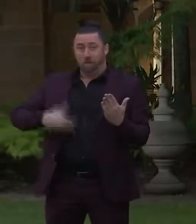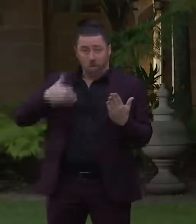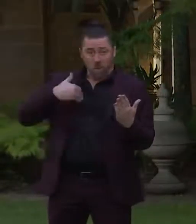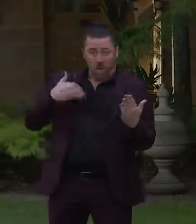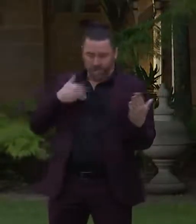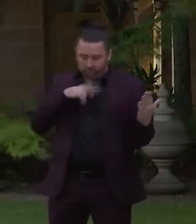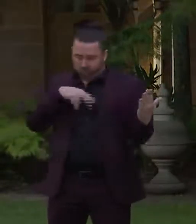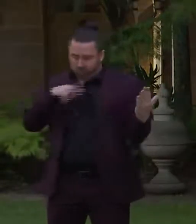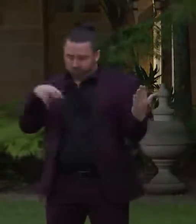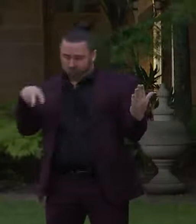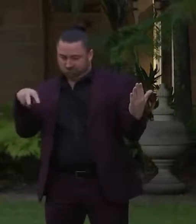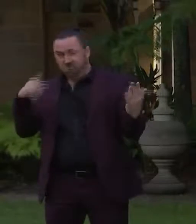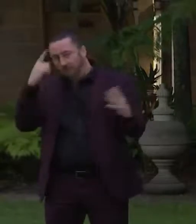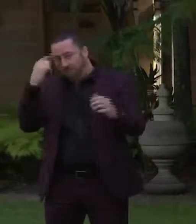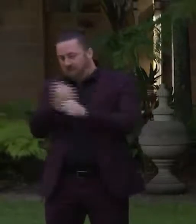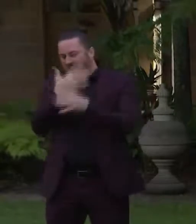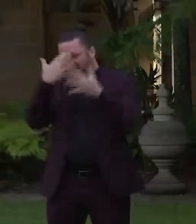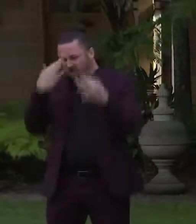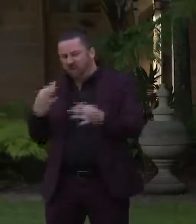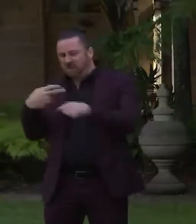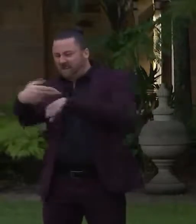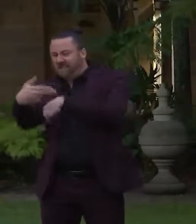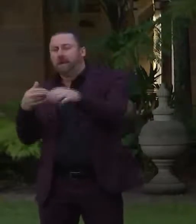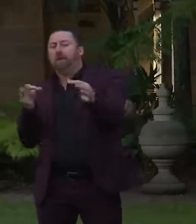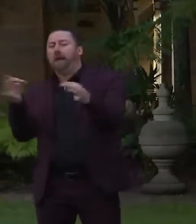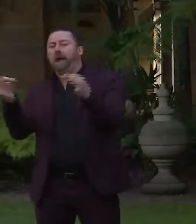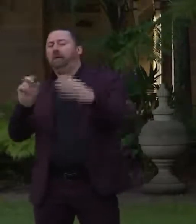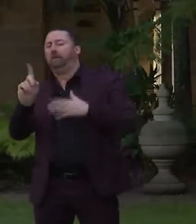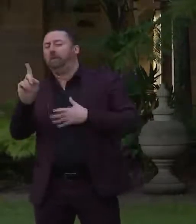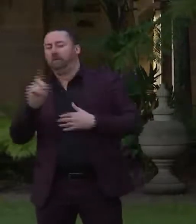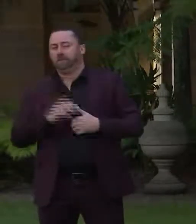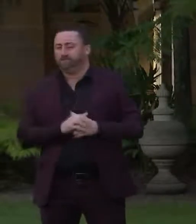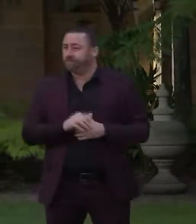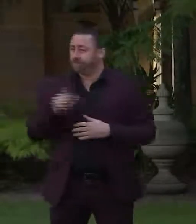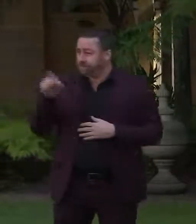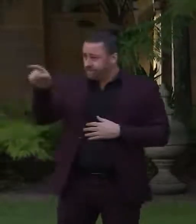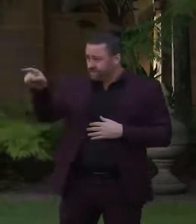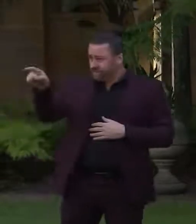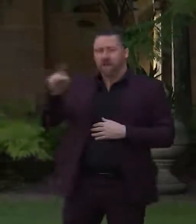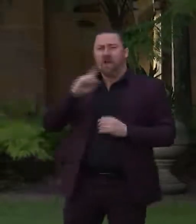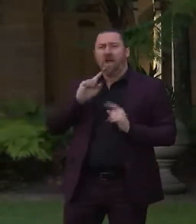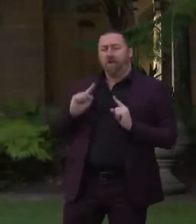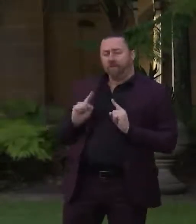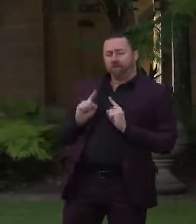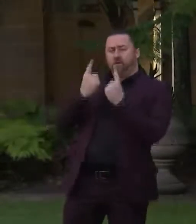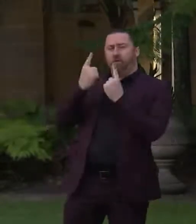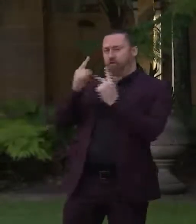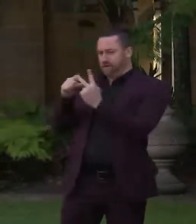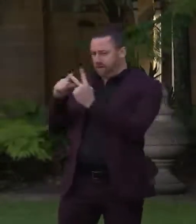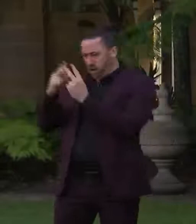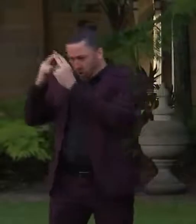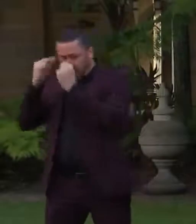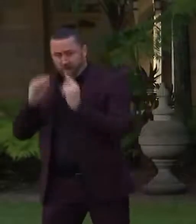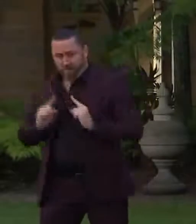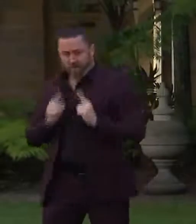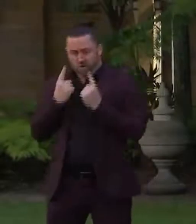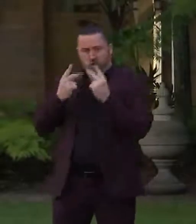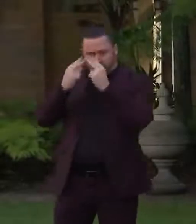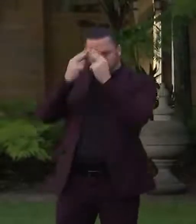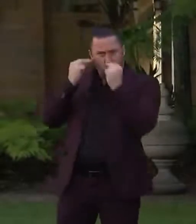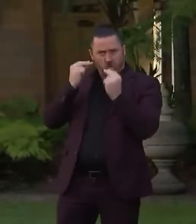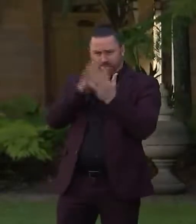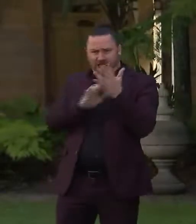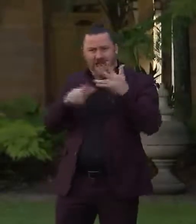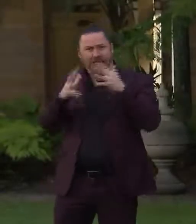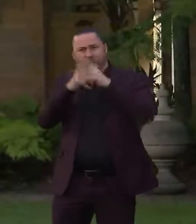be able to then make a decision. Do you know how the first nurse, do you know how she caught the virus in the first place, and